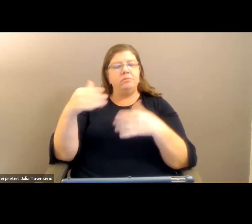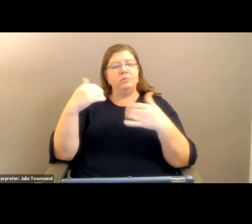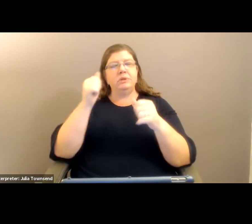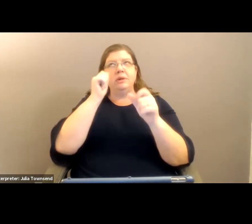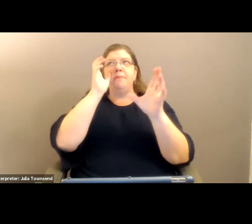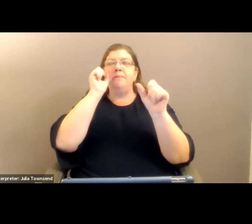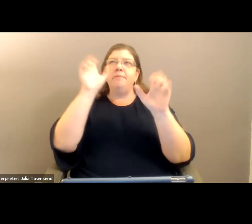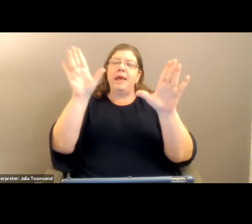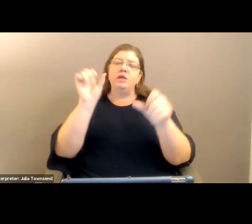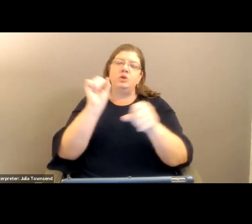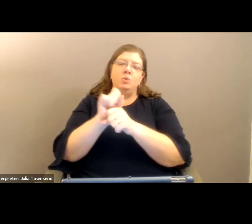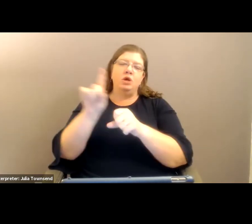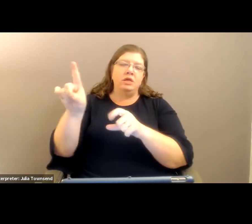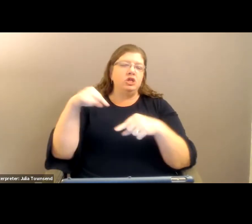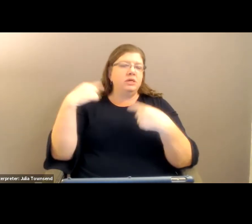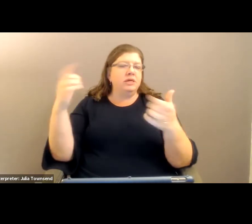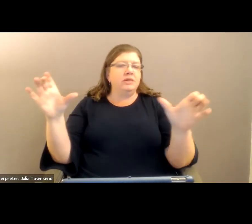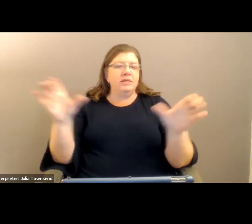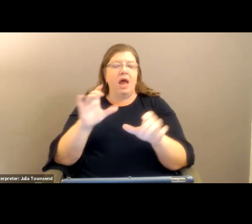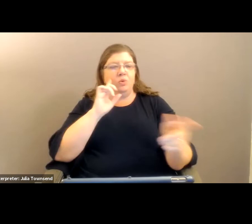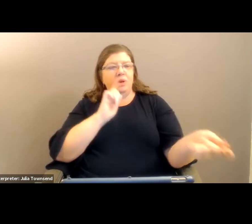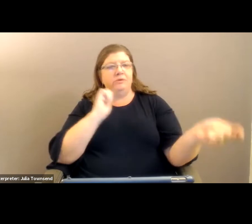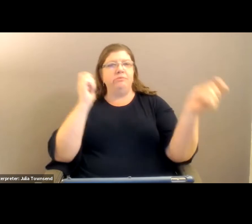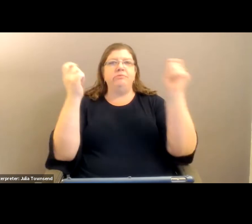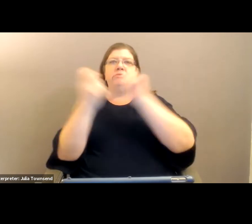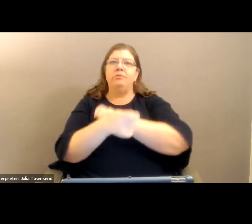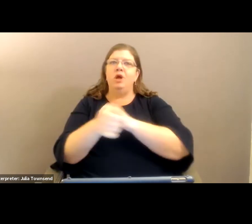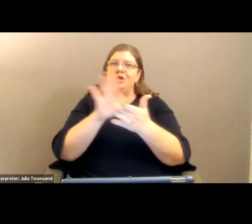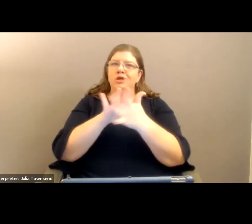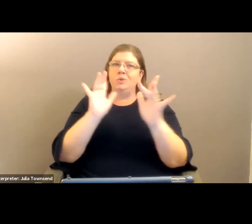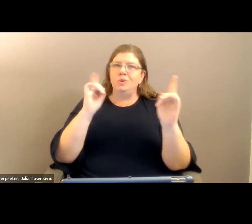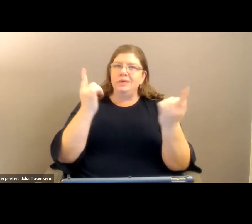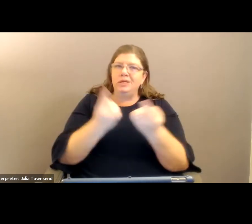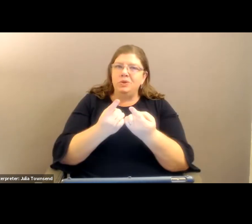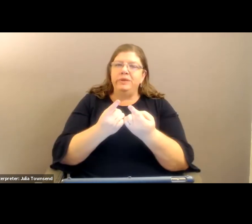work that she has done in transformation work in this school district. And